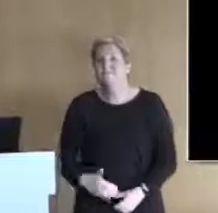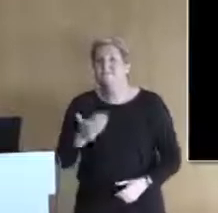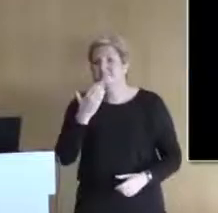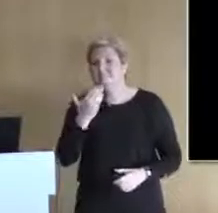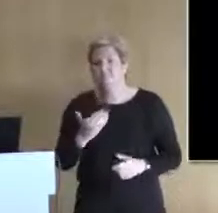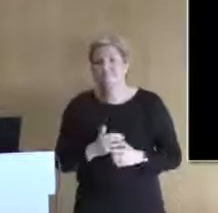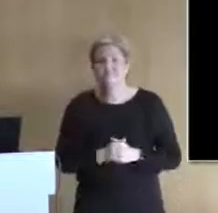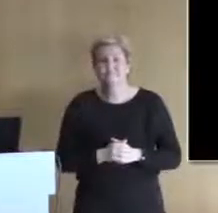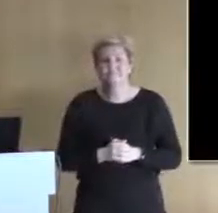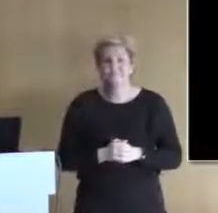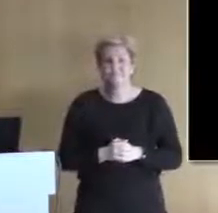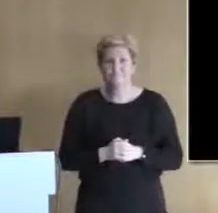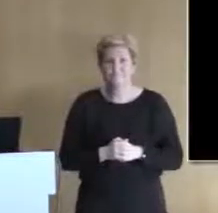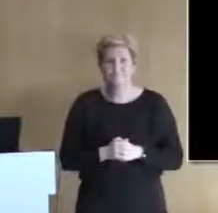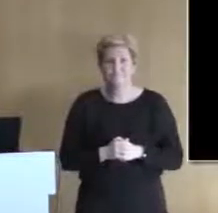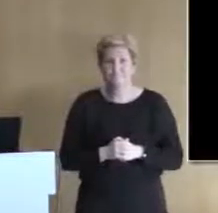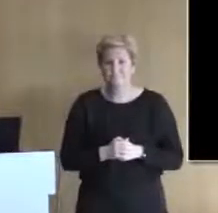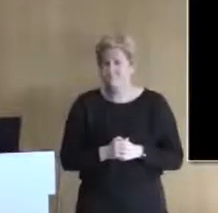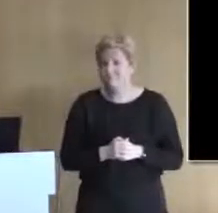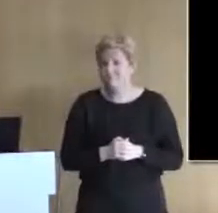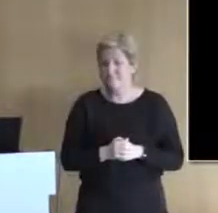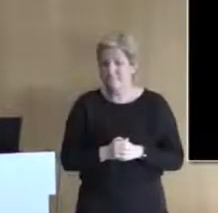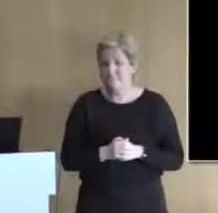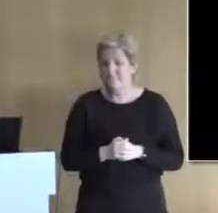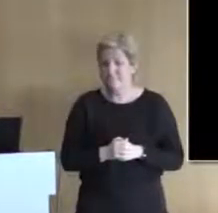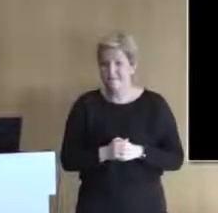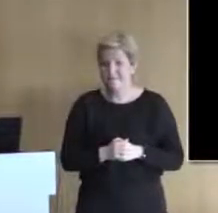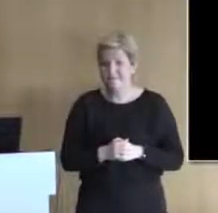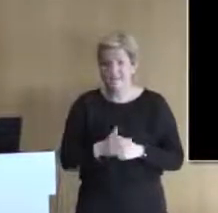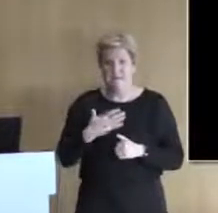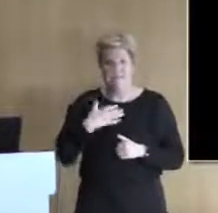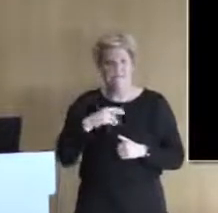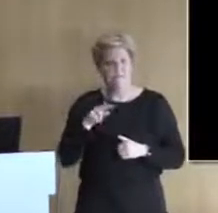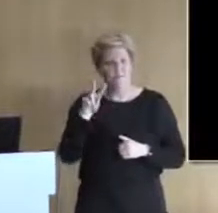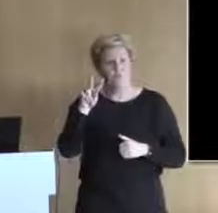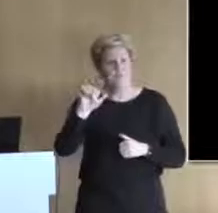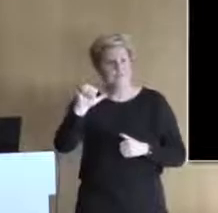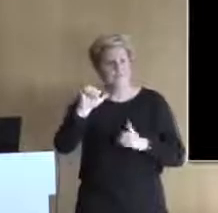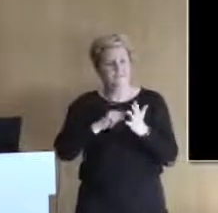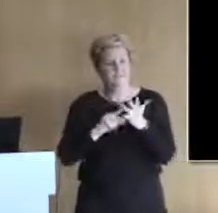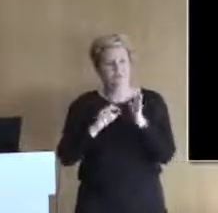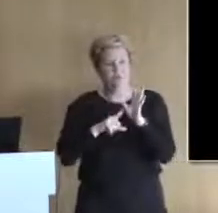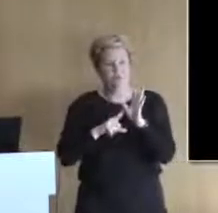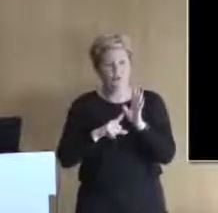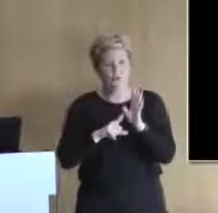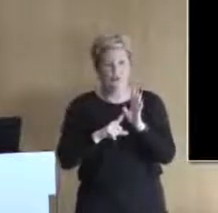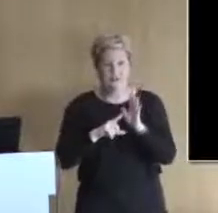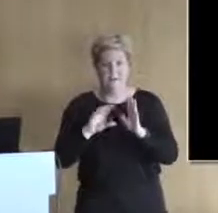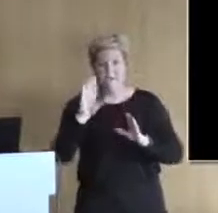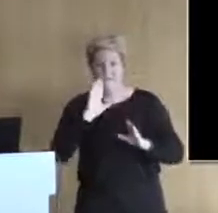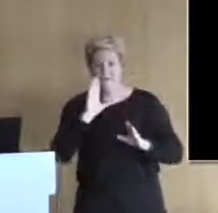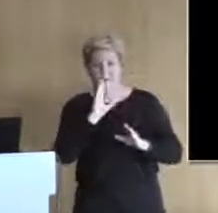if Steve, you come and chat and then we can take some questions jointly, and pretty typically we'll